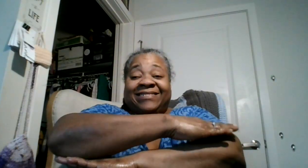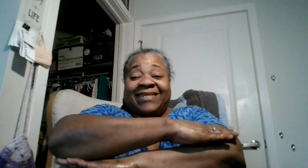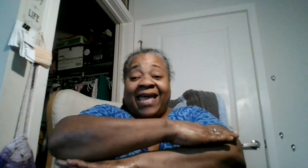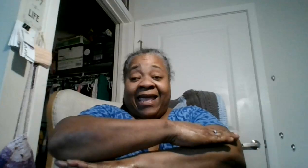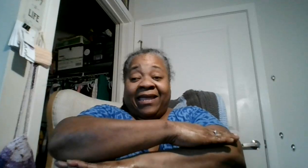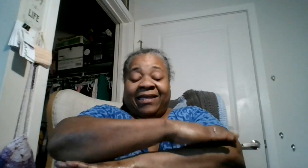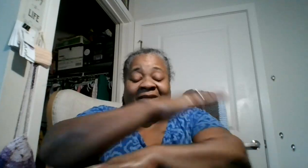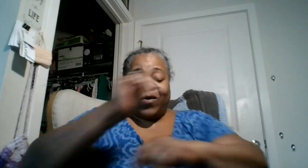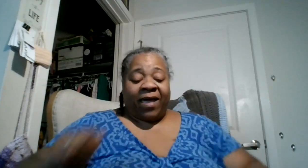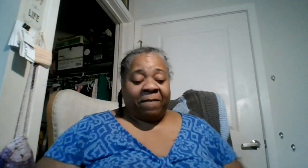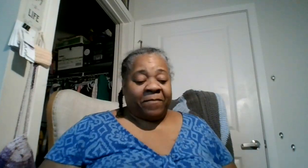Day. Okay?